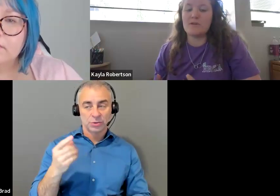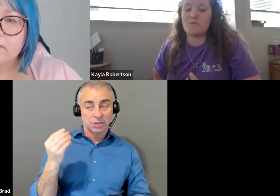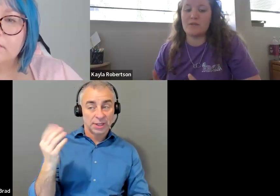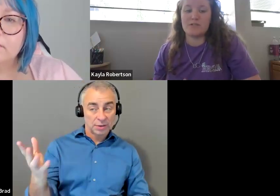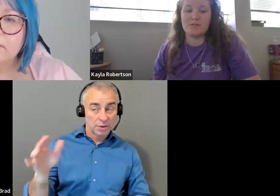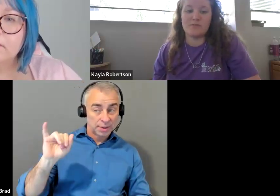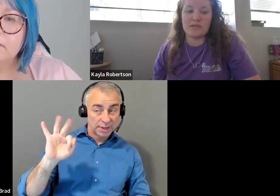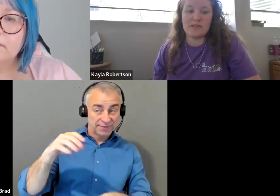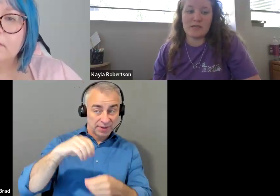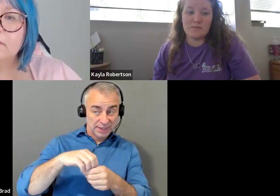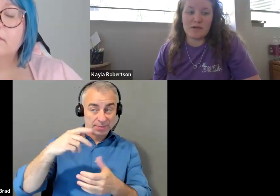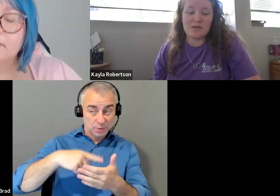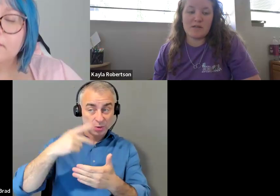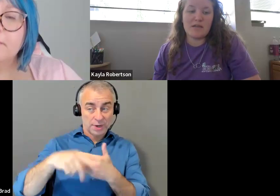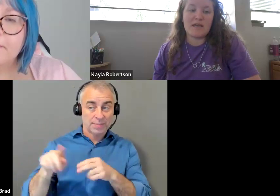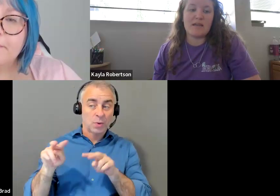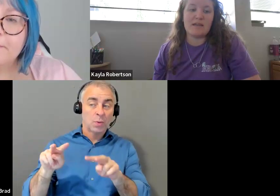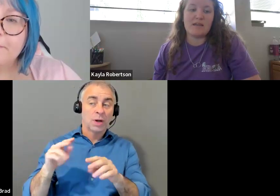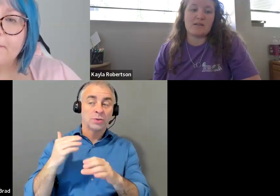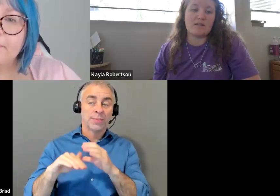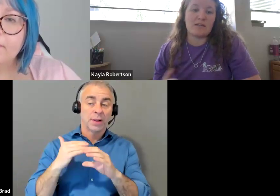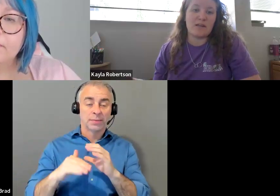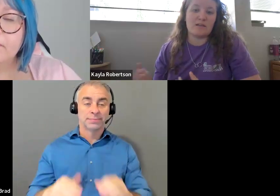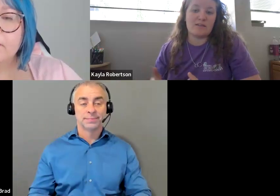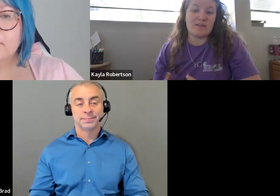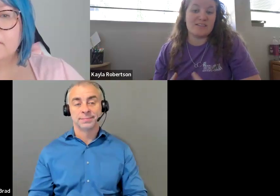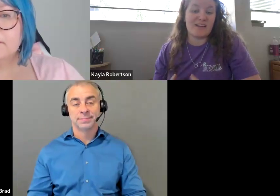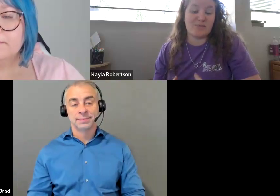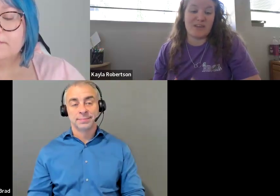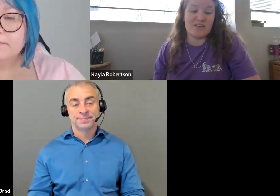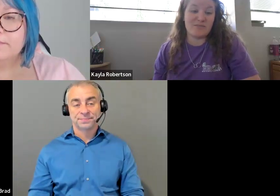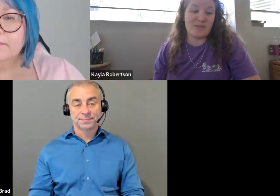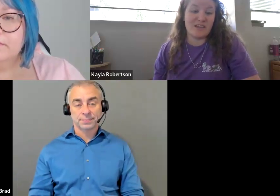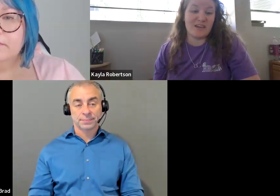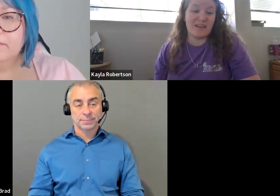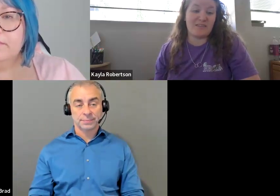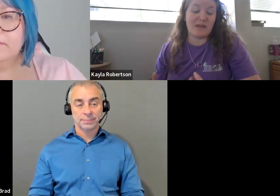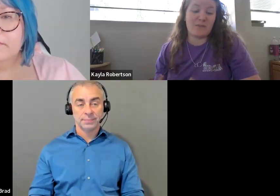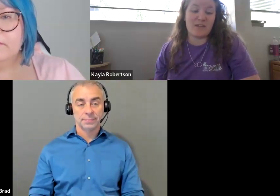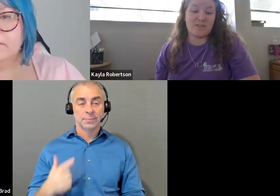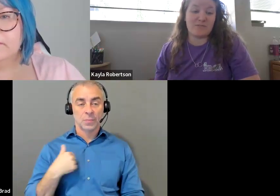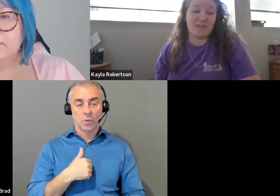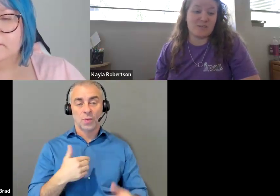get into the program, we'll let you know via email. And then there is an application fee,